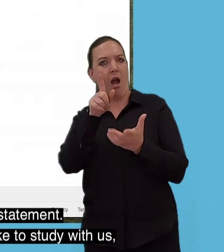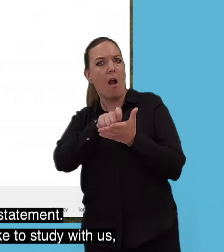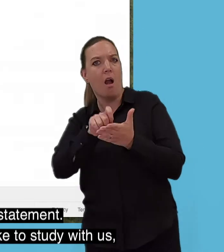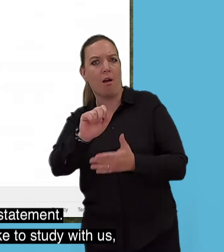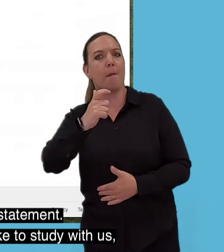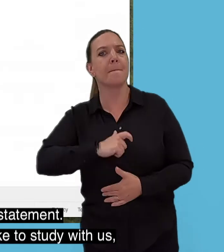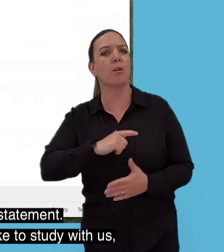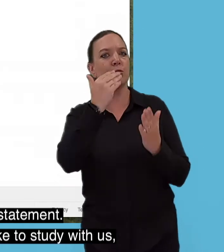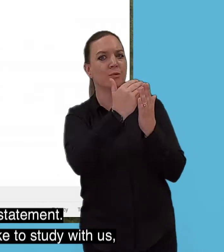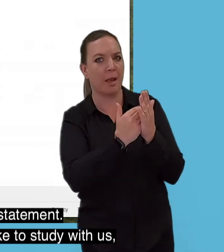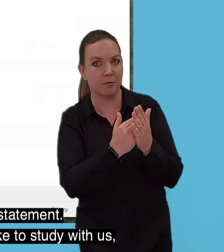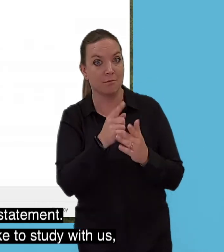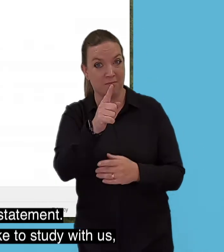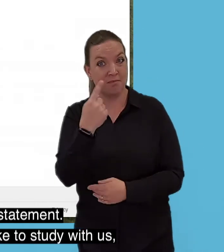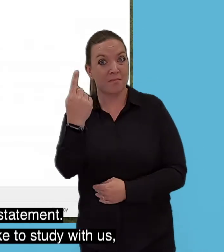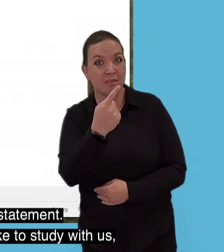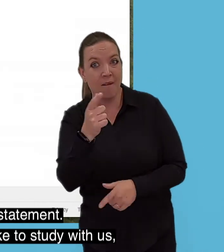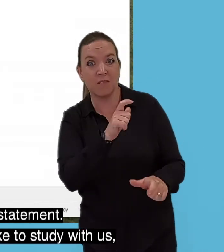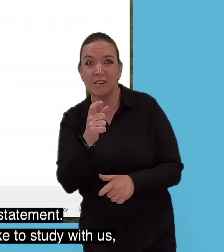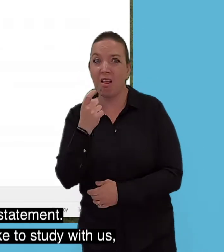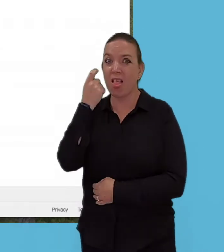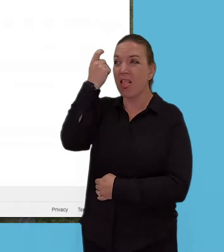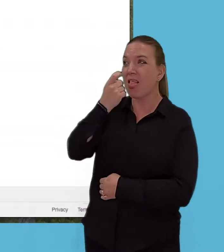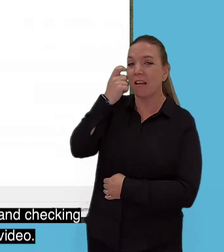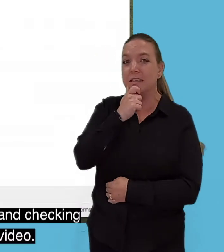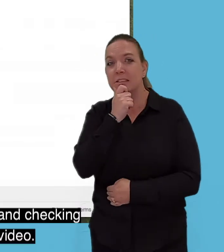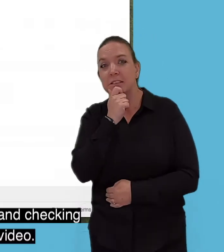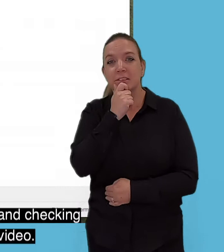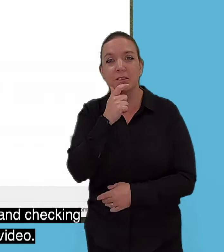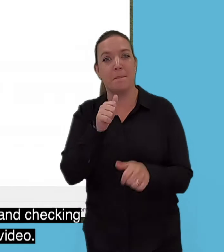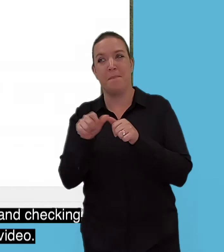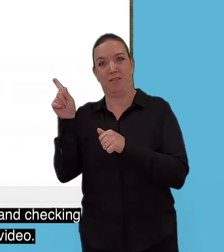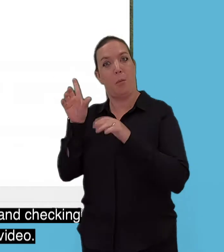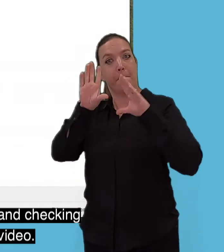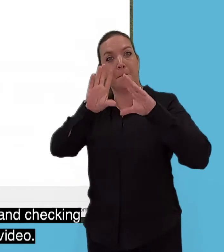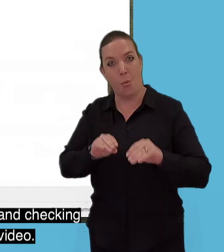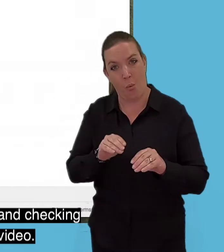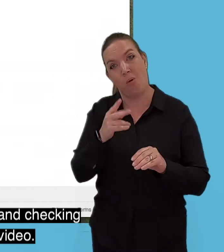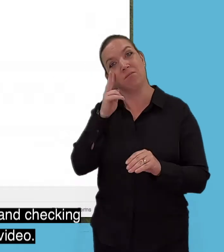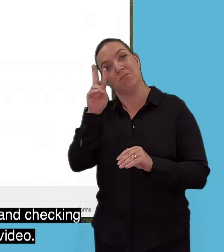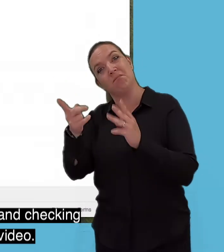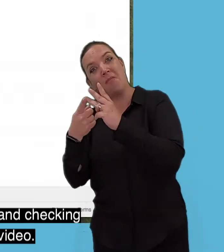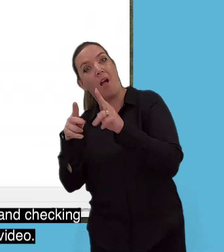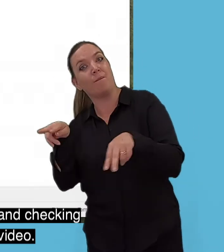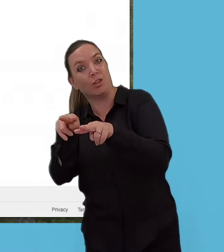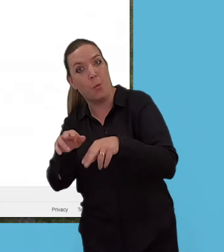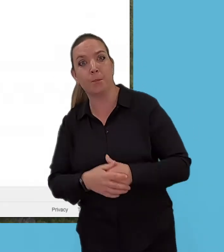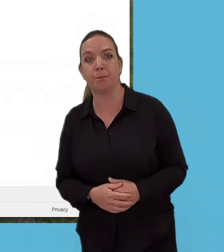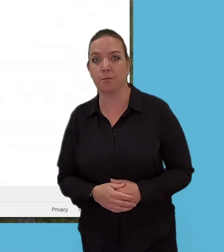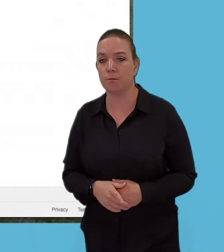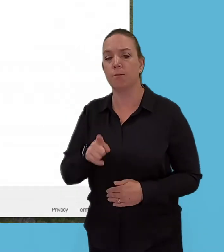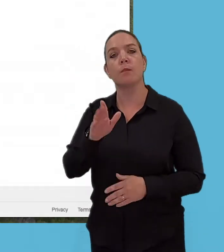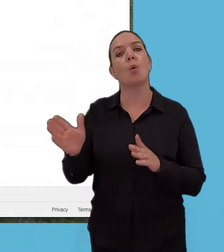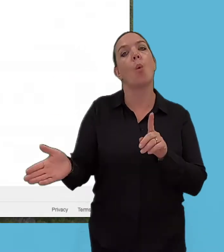statement. If you're still thinking about what you would like to study with us, I'd recommend pausing this video and checking out our Preparing to Study video.